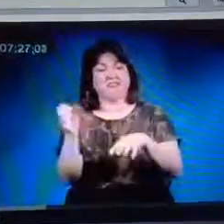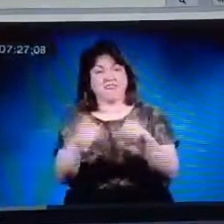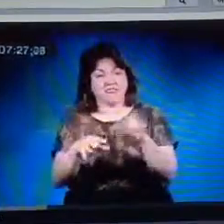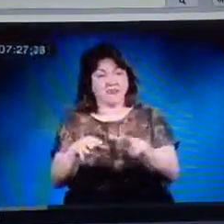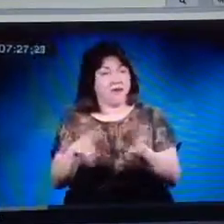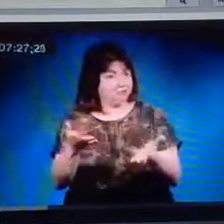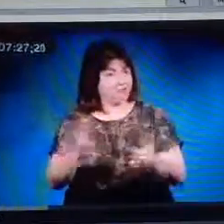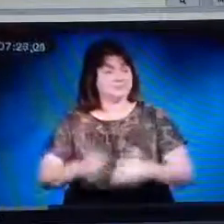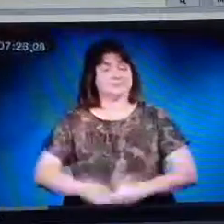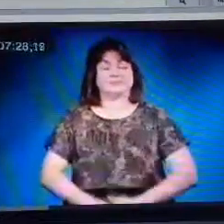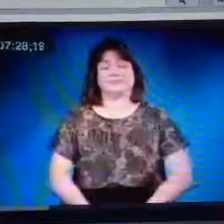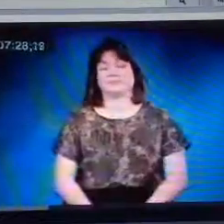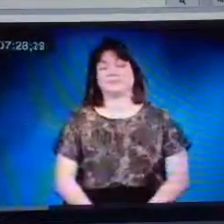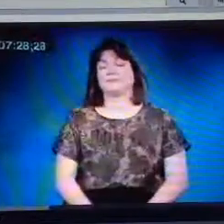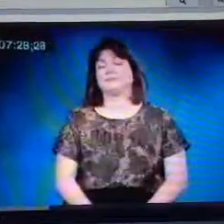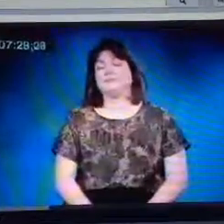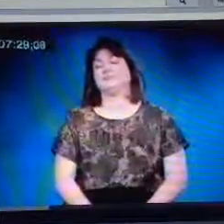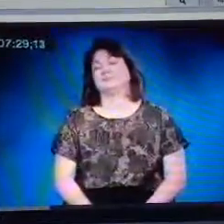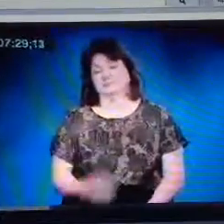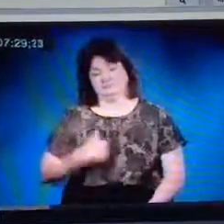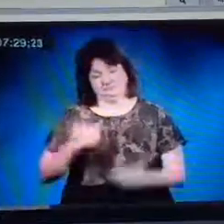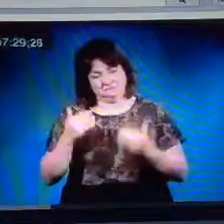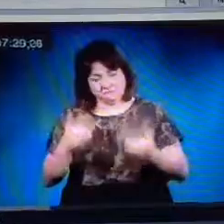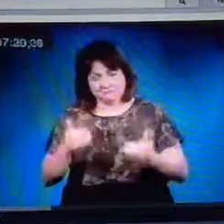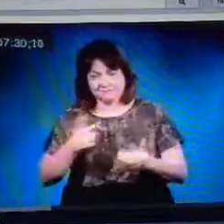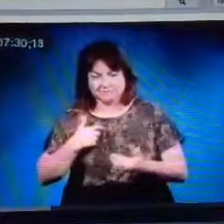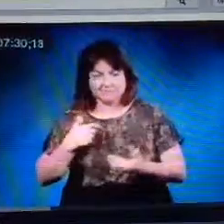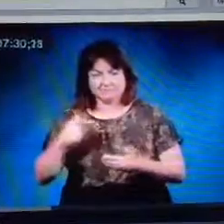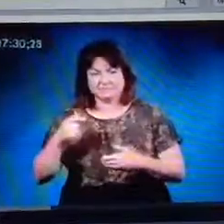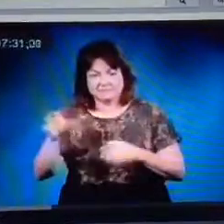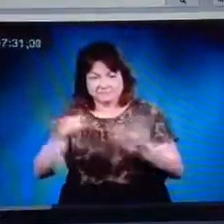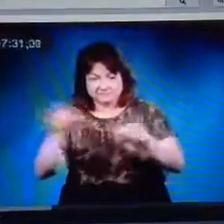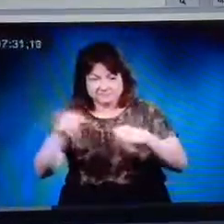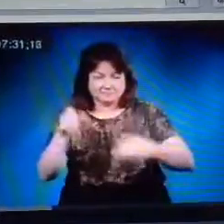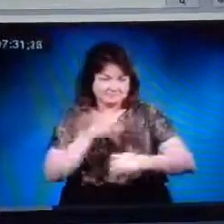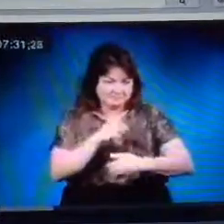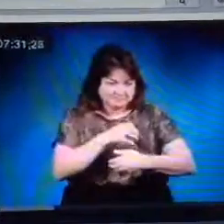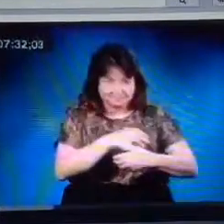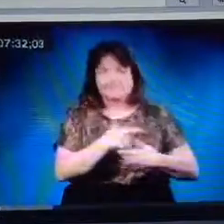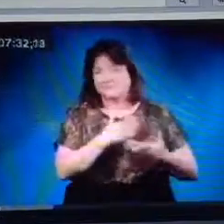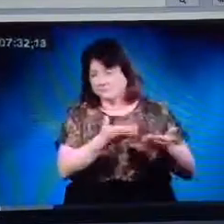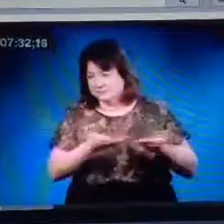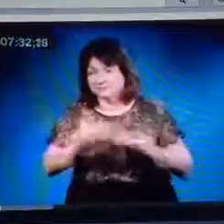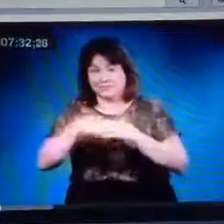I can make chili and I can throw the peppers inside the bags. So I collected the peppers,